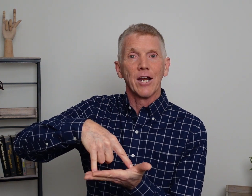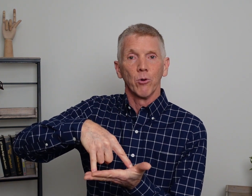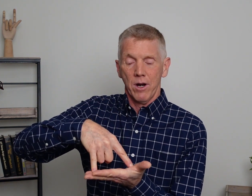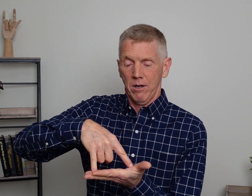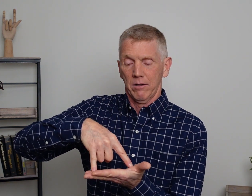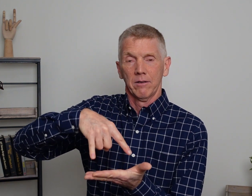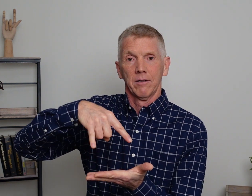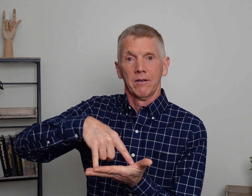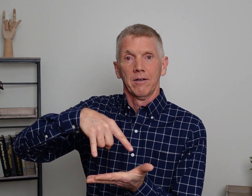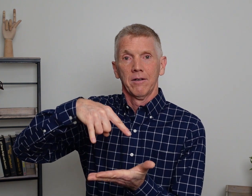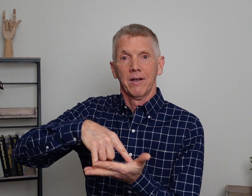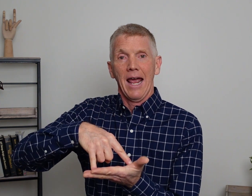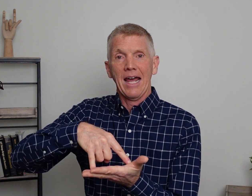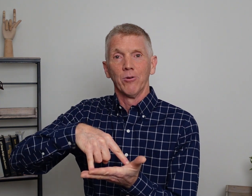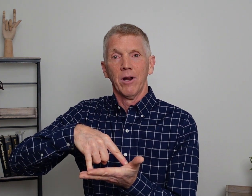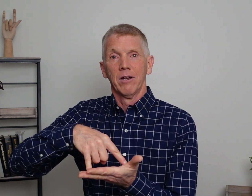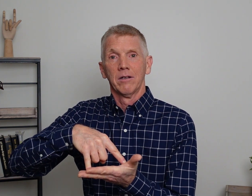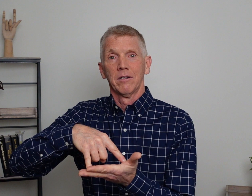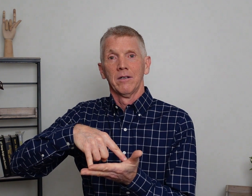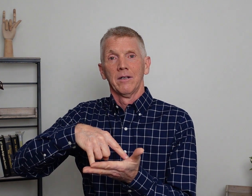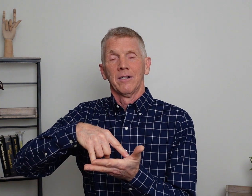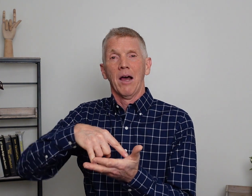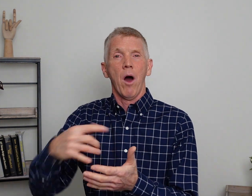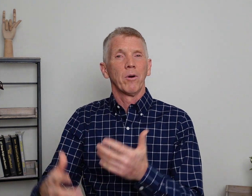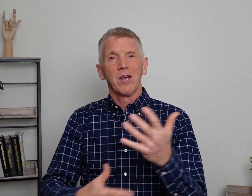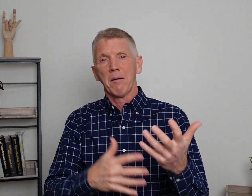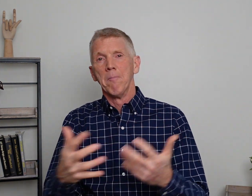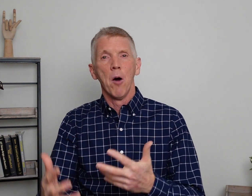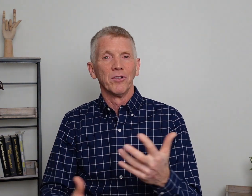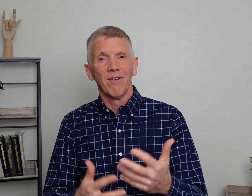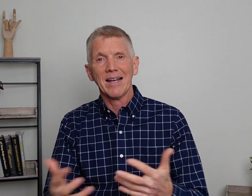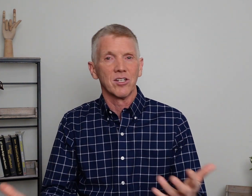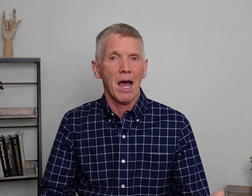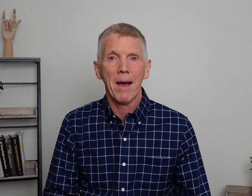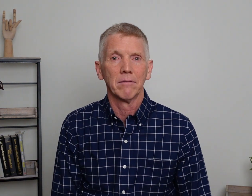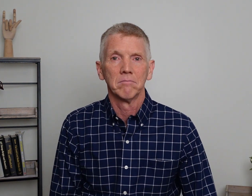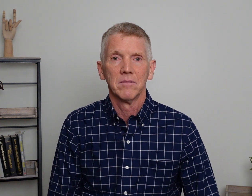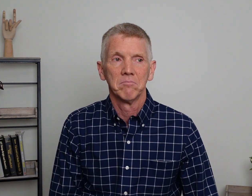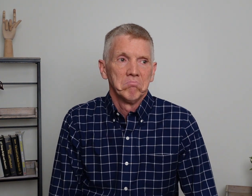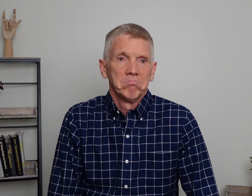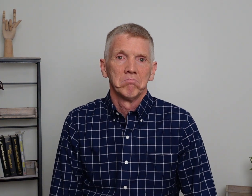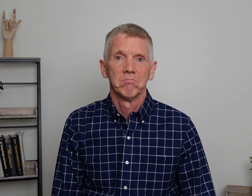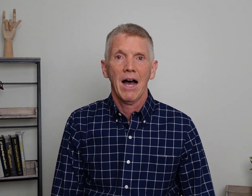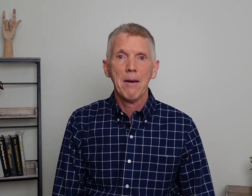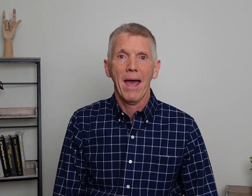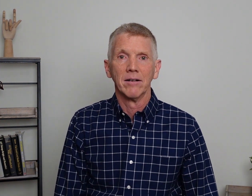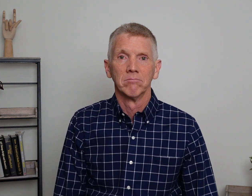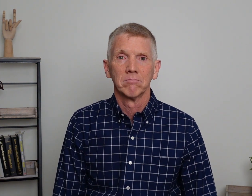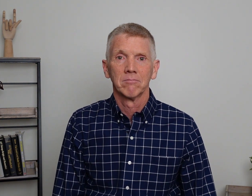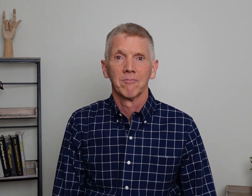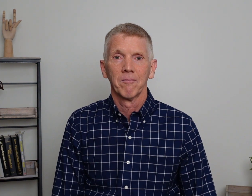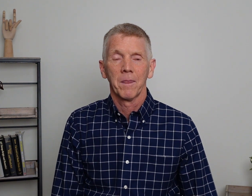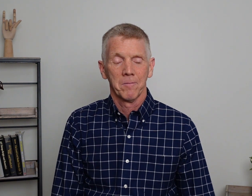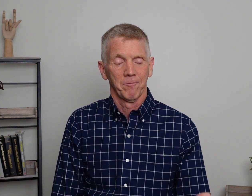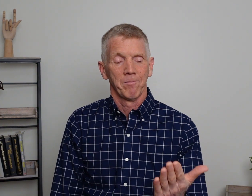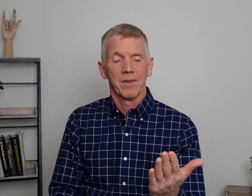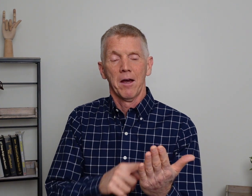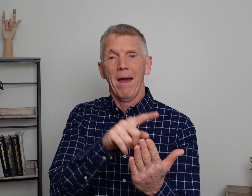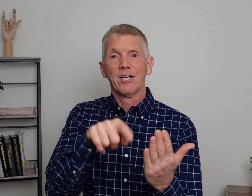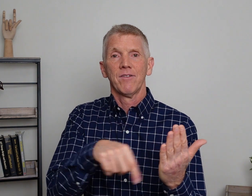Android. Android. Now while we're talking about mobile devices, how about iPad? Imagine the